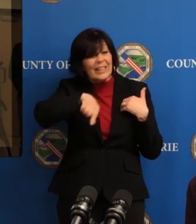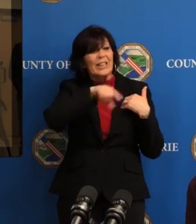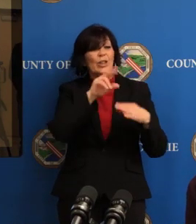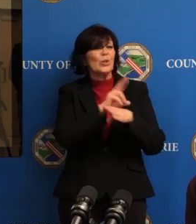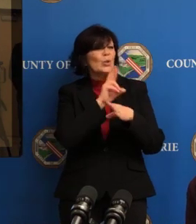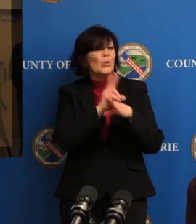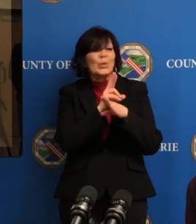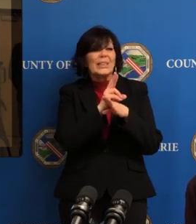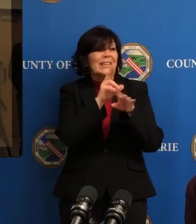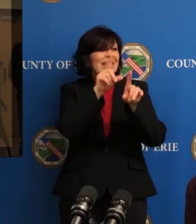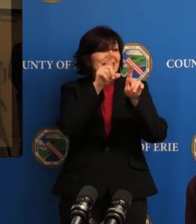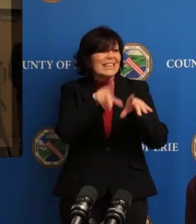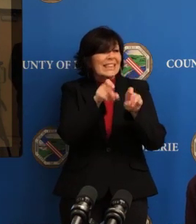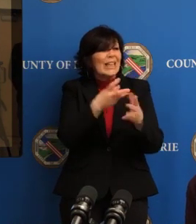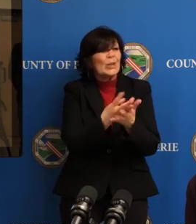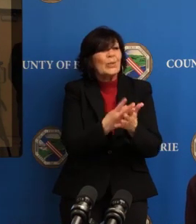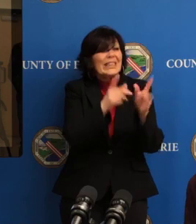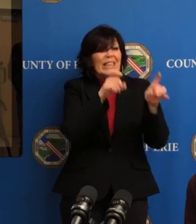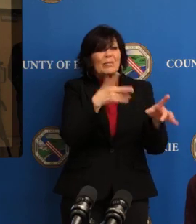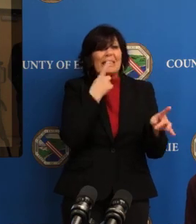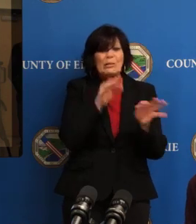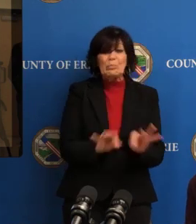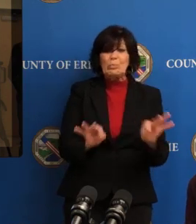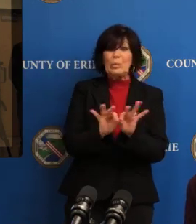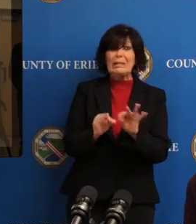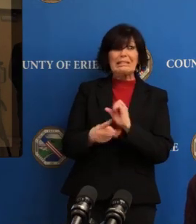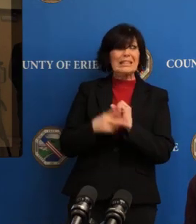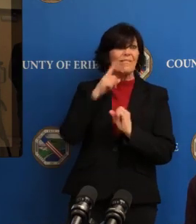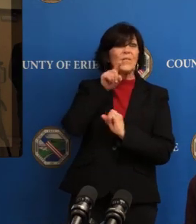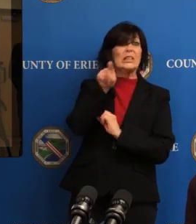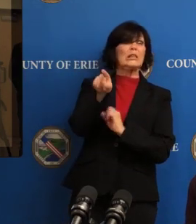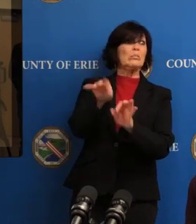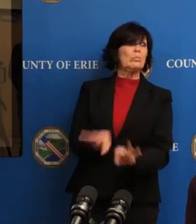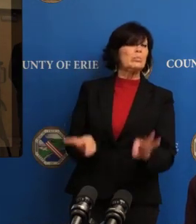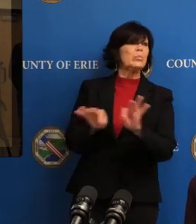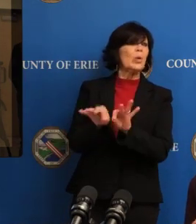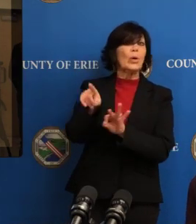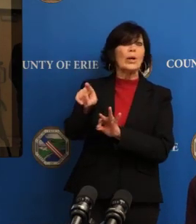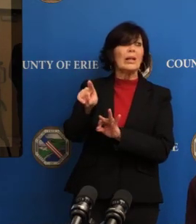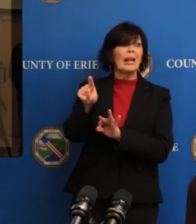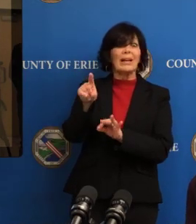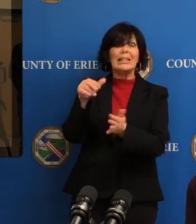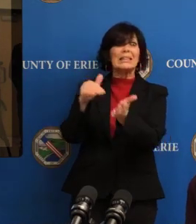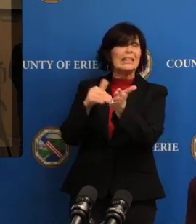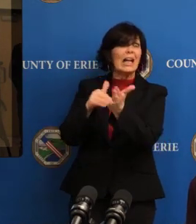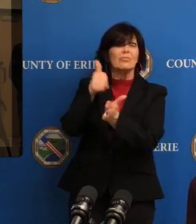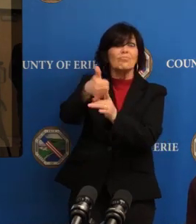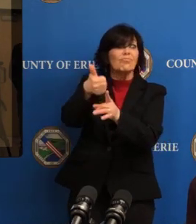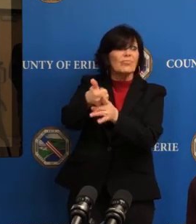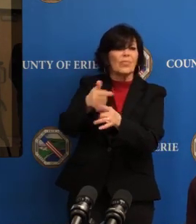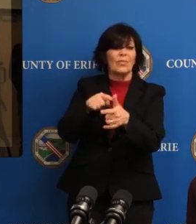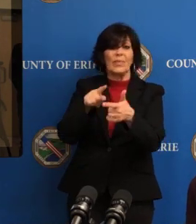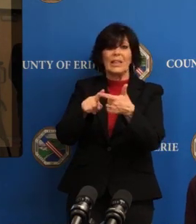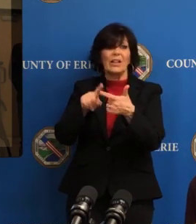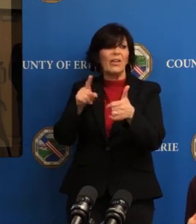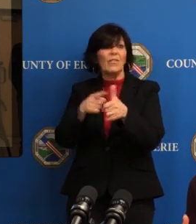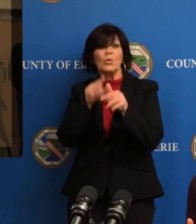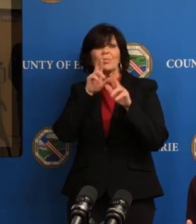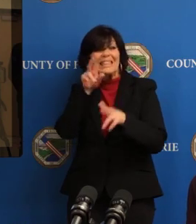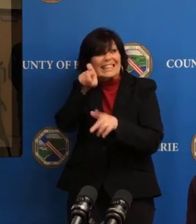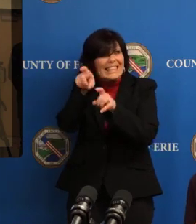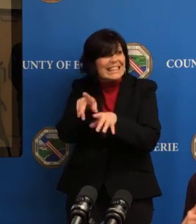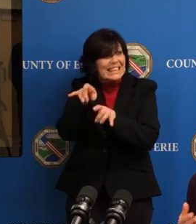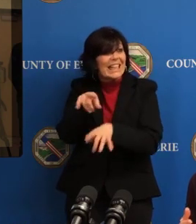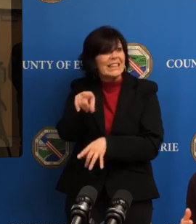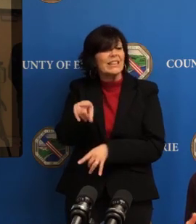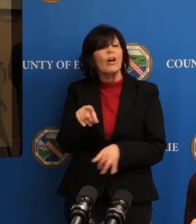uses up tests that we may need to reserve for critical people like healthcare workers and first responders. And then